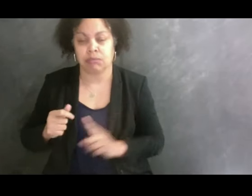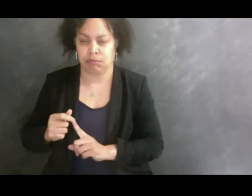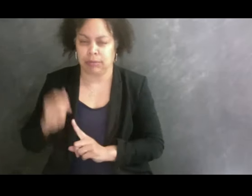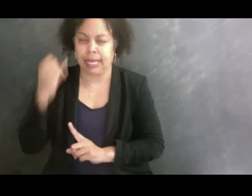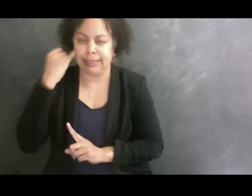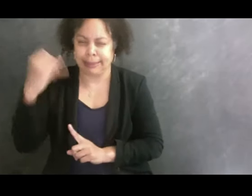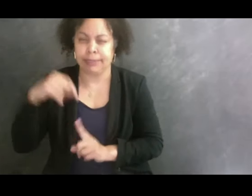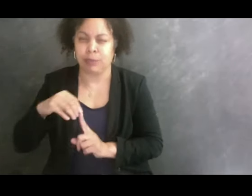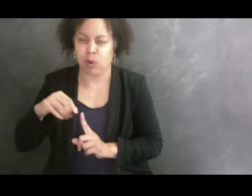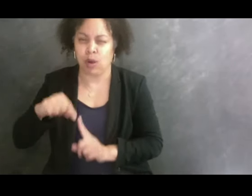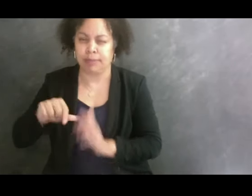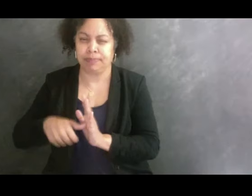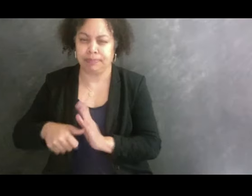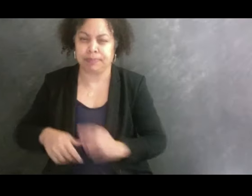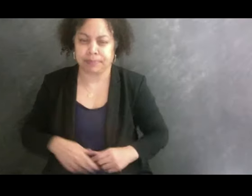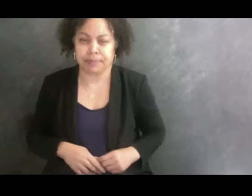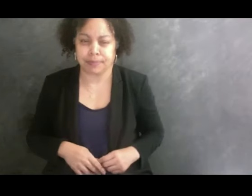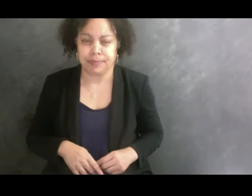We don't really,